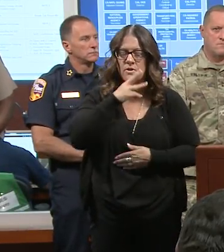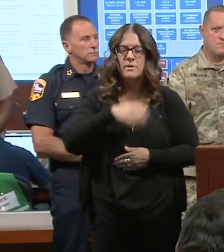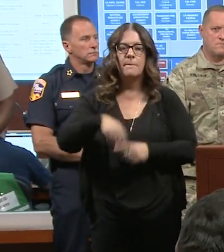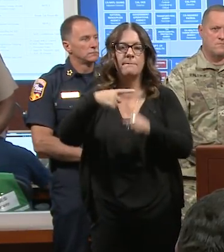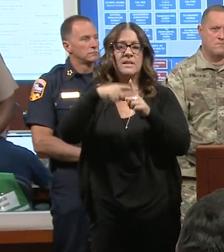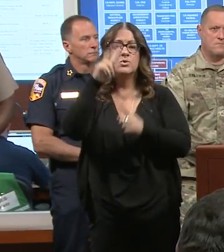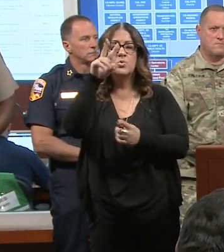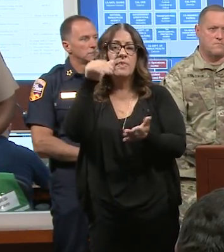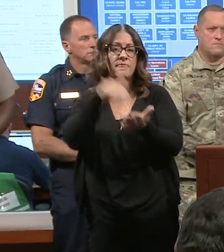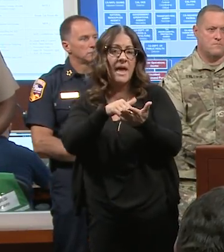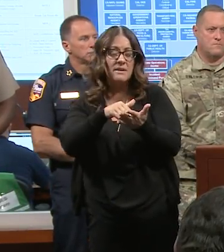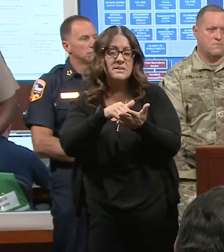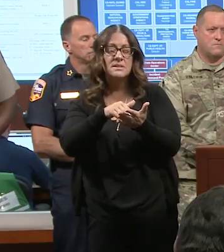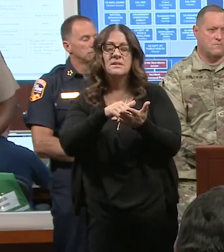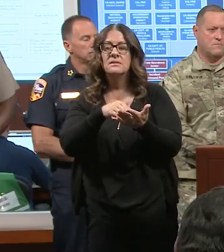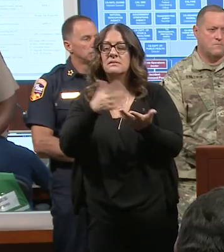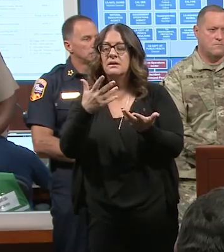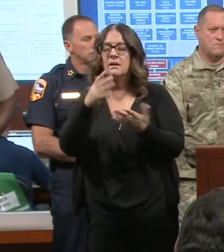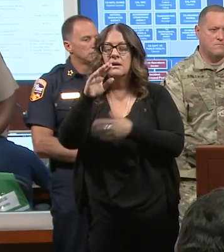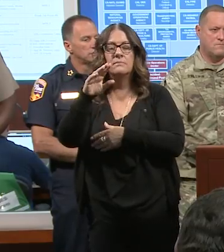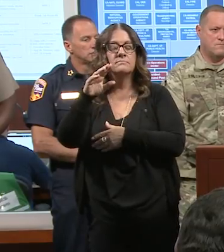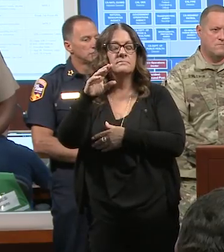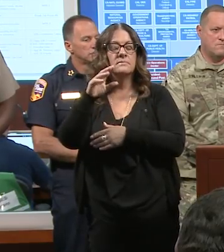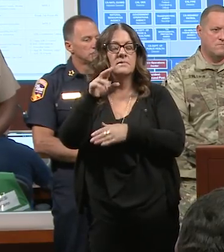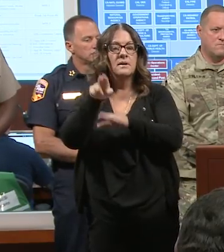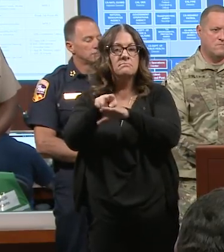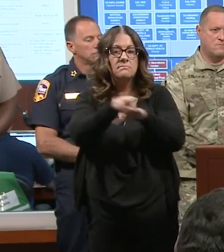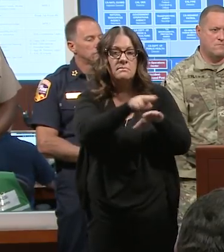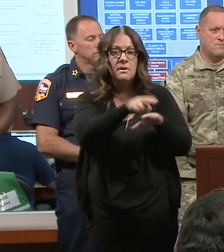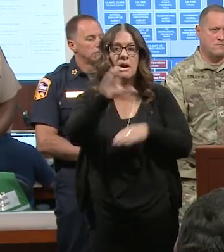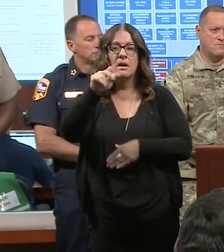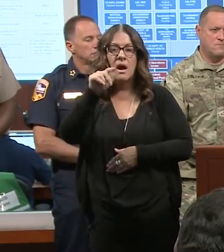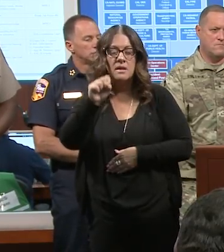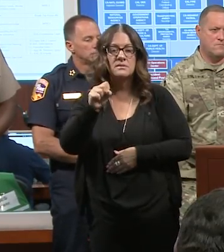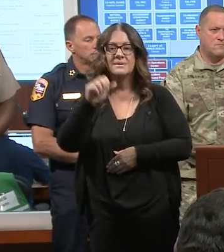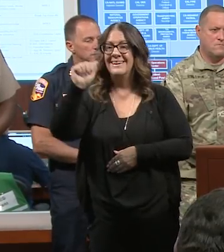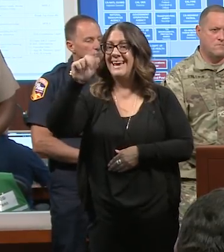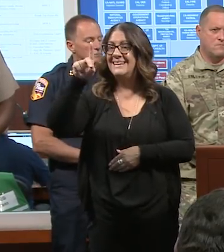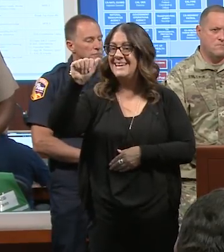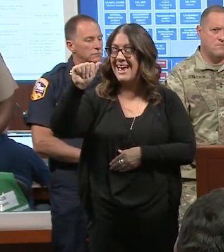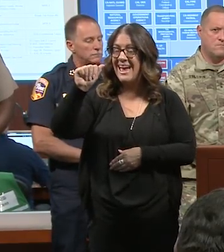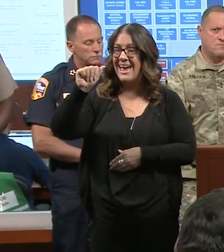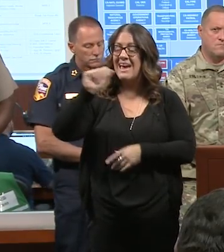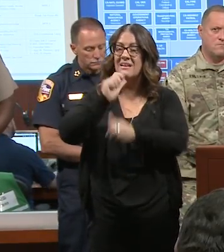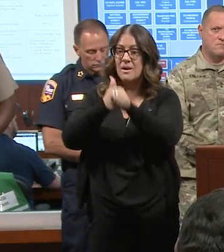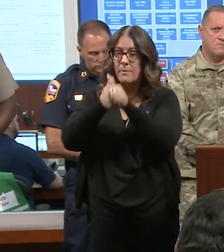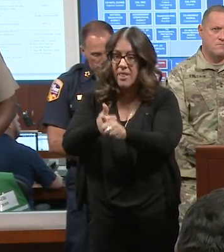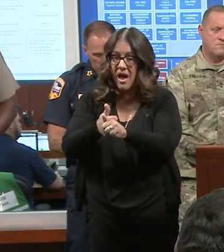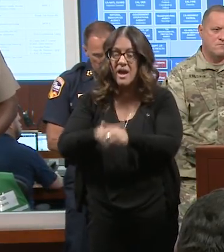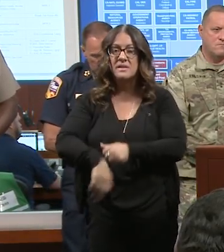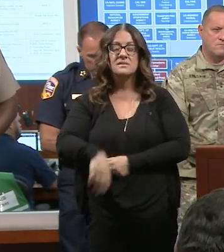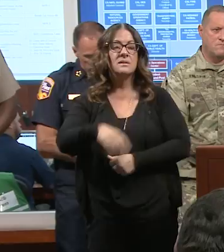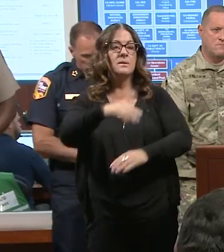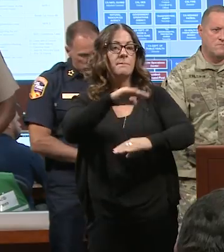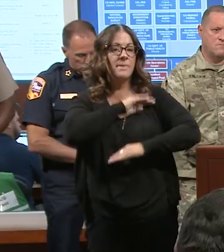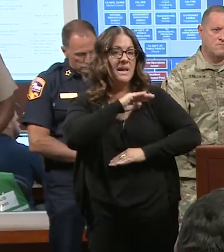bariatric special cots, ADA compliance, 12,000 blankets and sheets, and